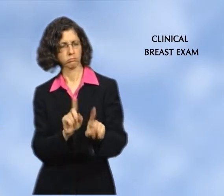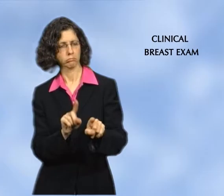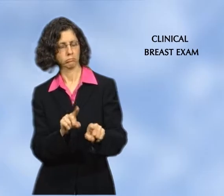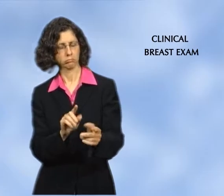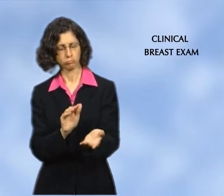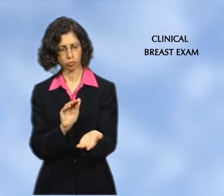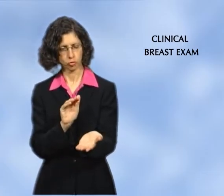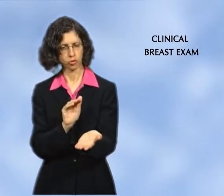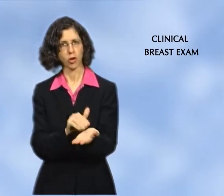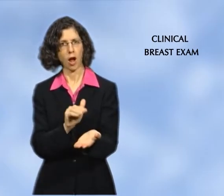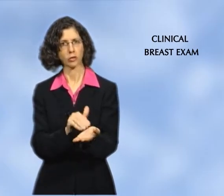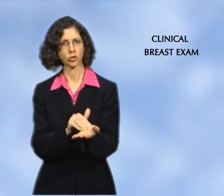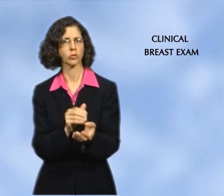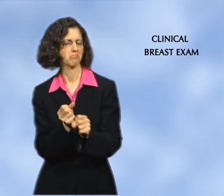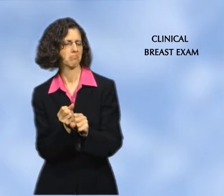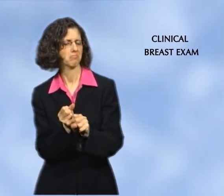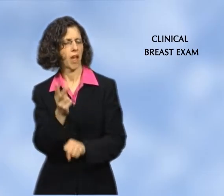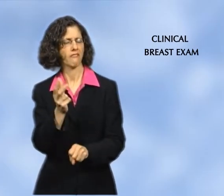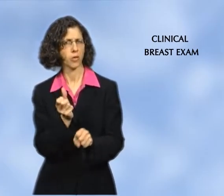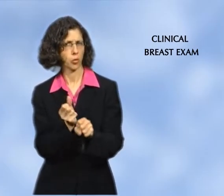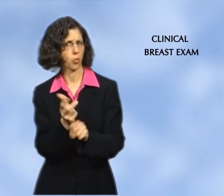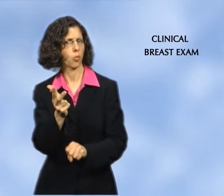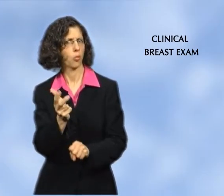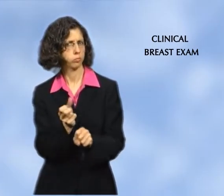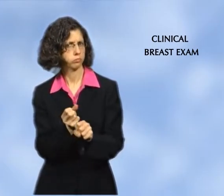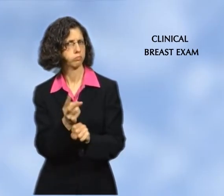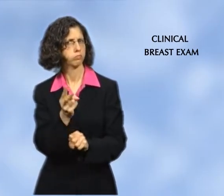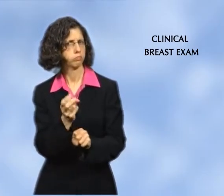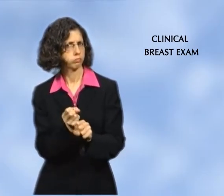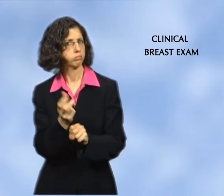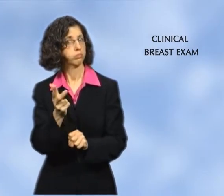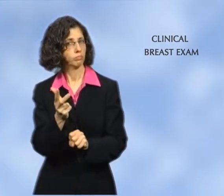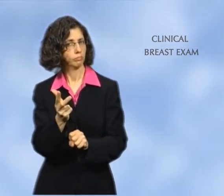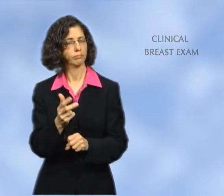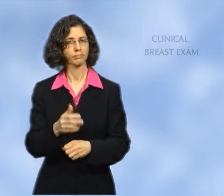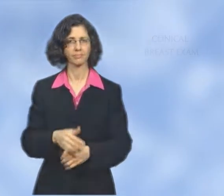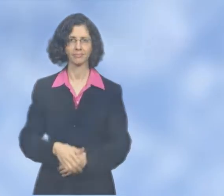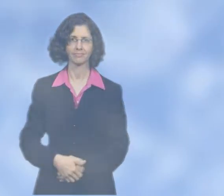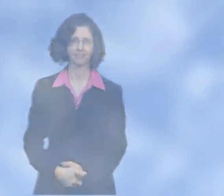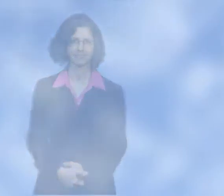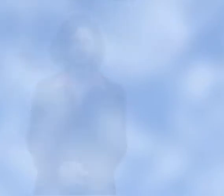every 2 or 3 years is still a good idea.